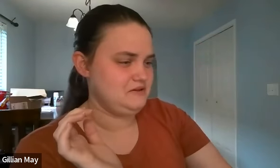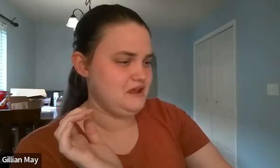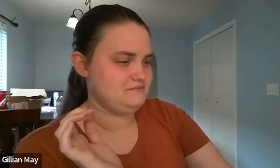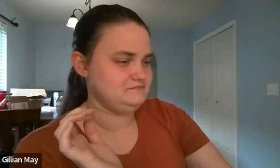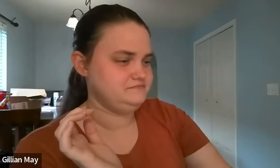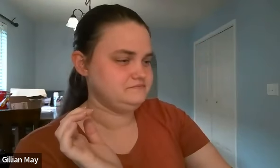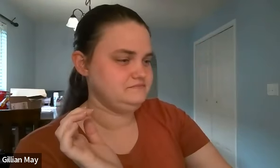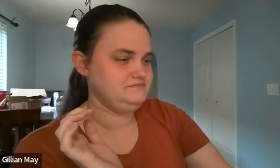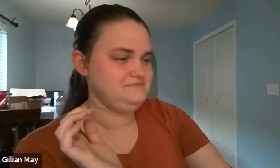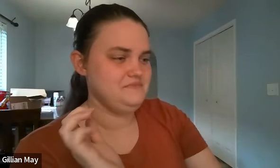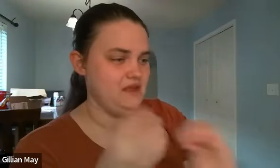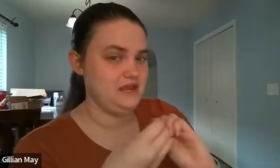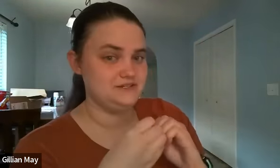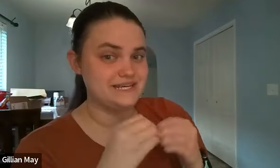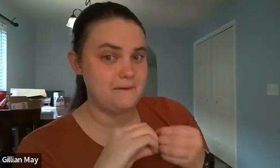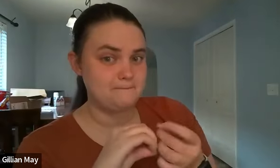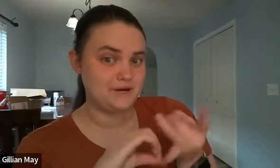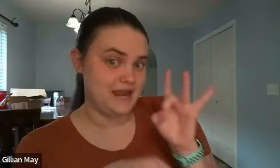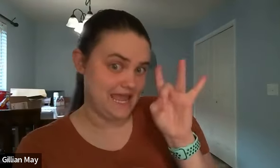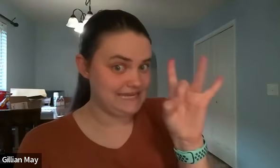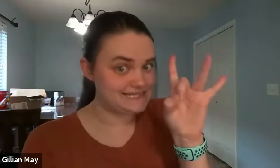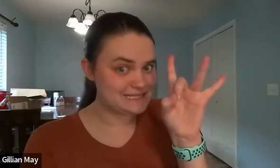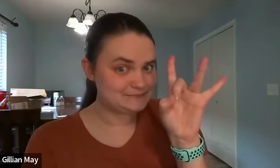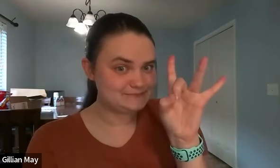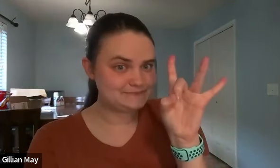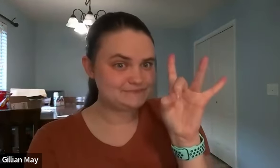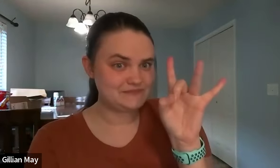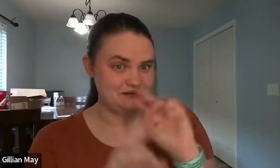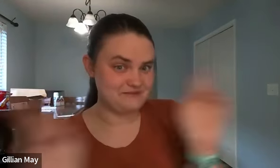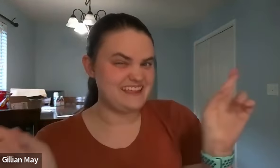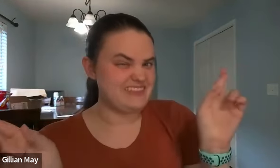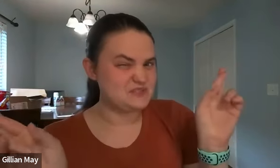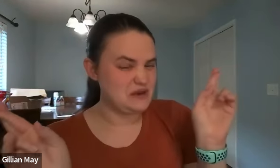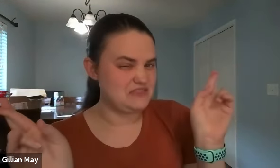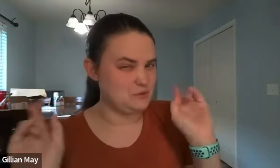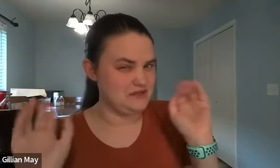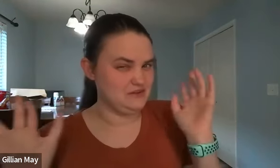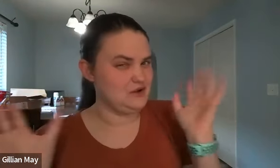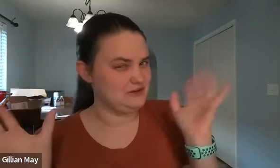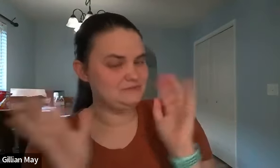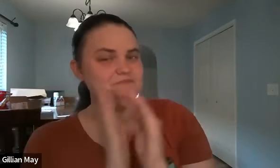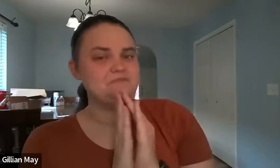Okay. Here's number 8. Are y'all ready? This one I think will be a little harder.